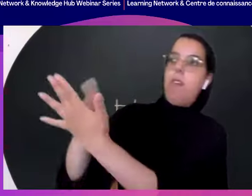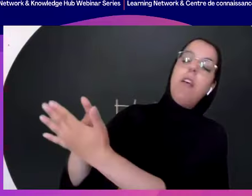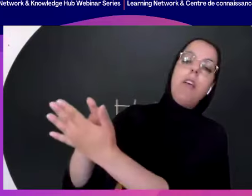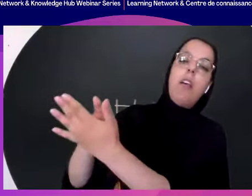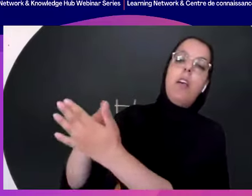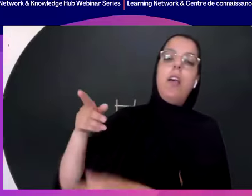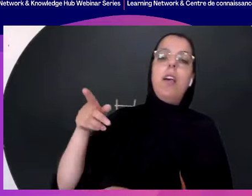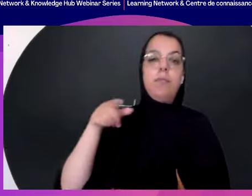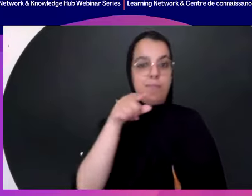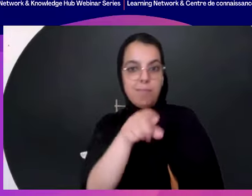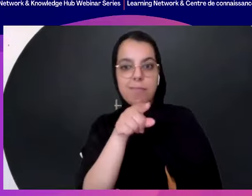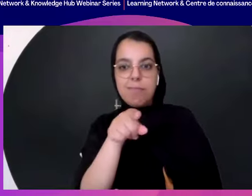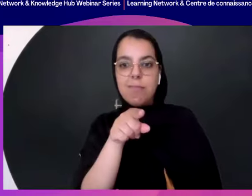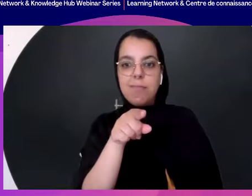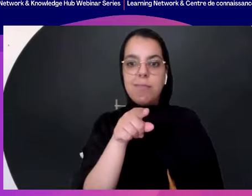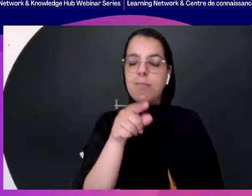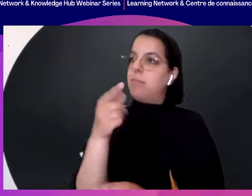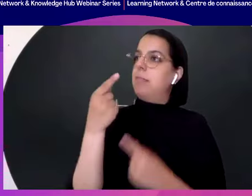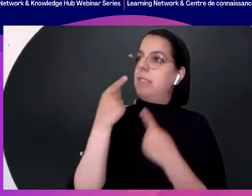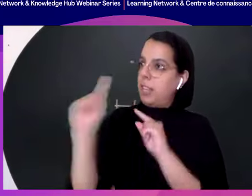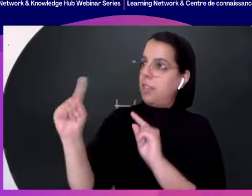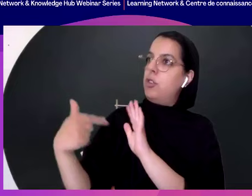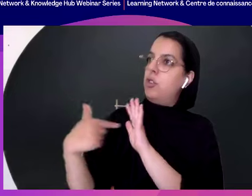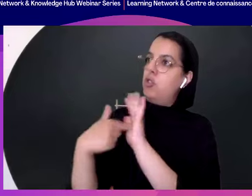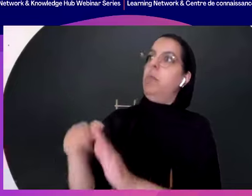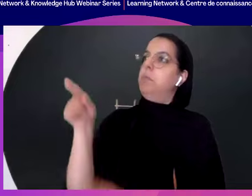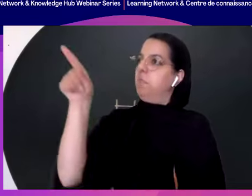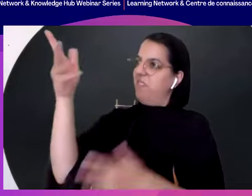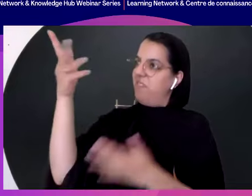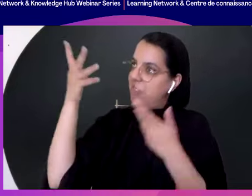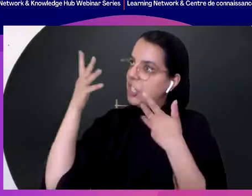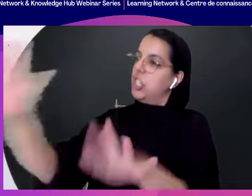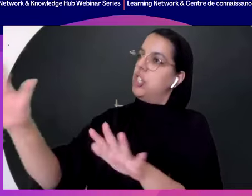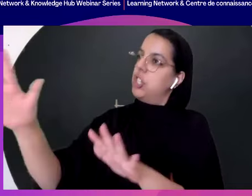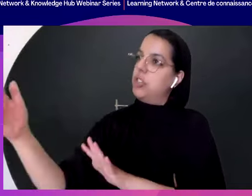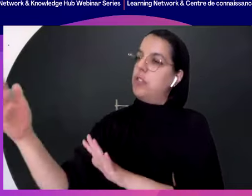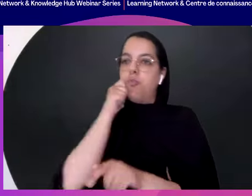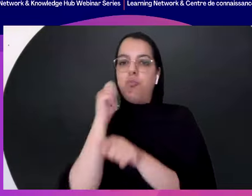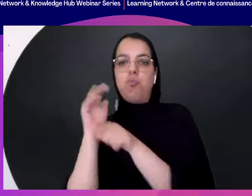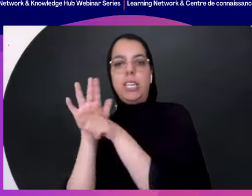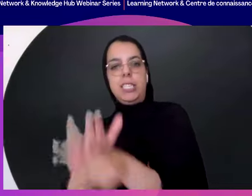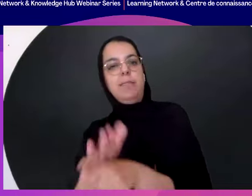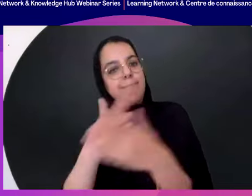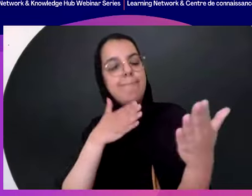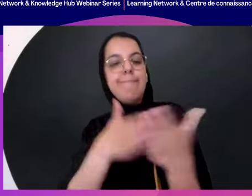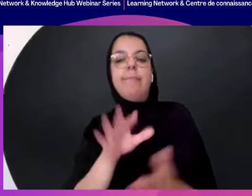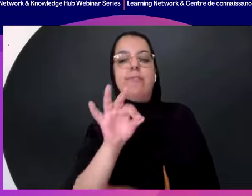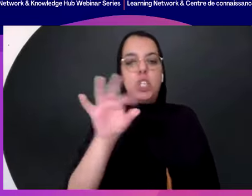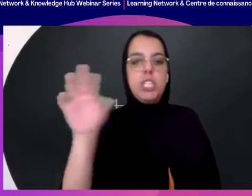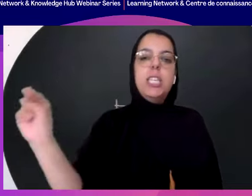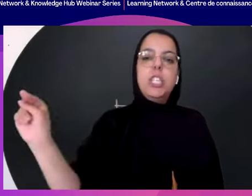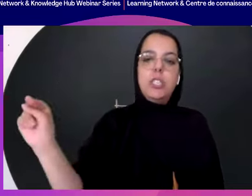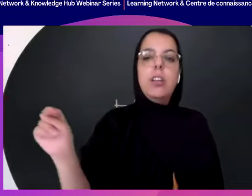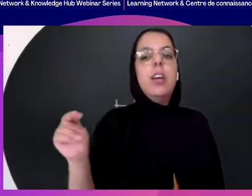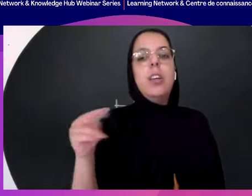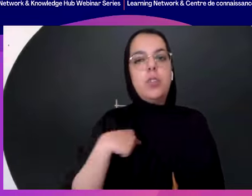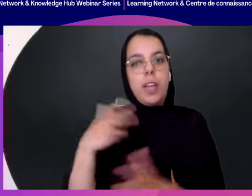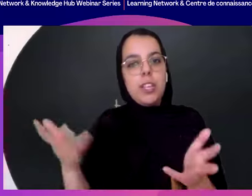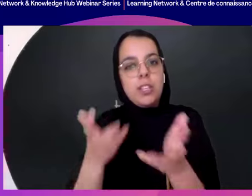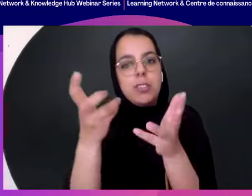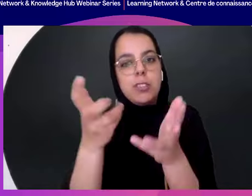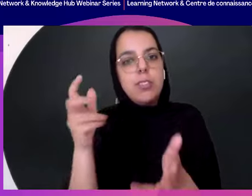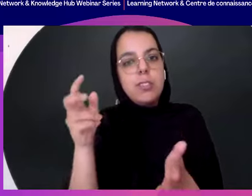they were successful in showing the racism towards First Nations. And so I encourage you to read up on that Human Rights